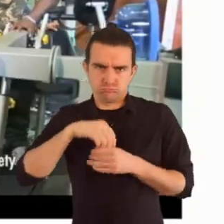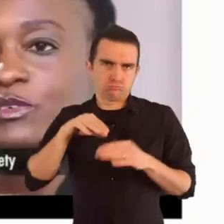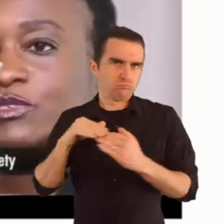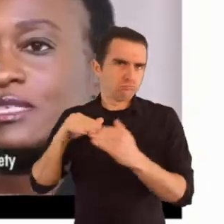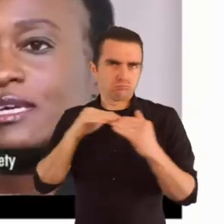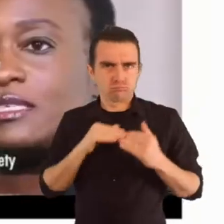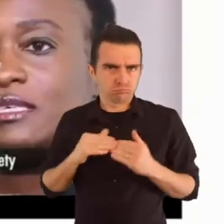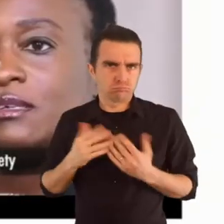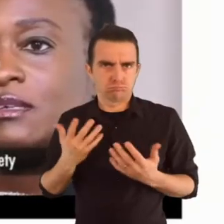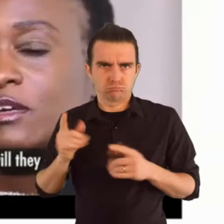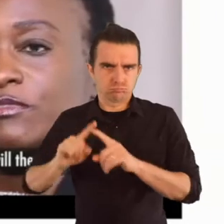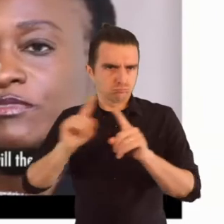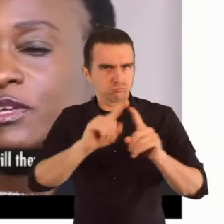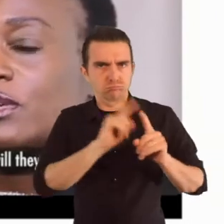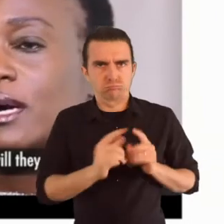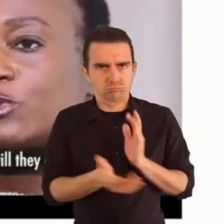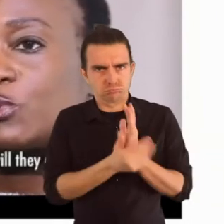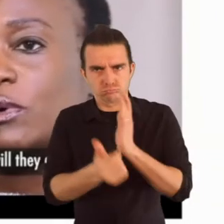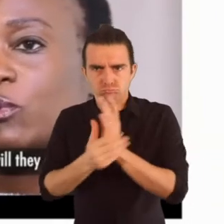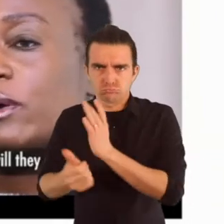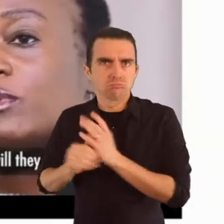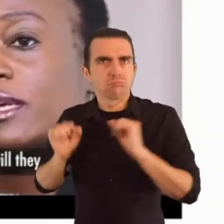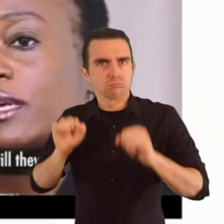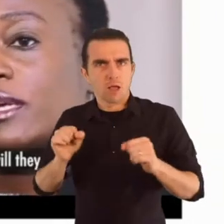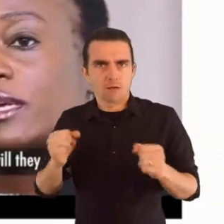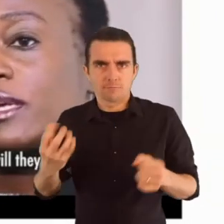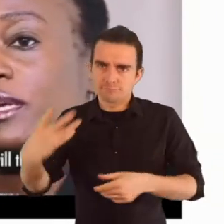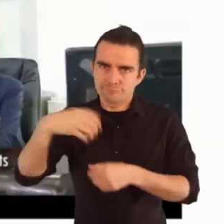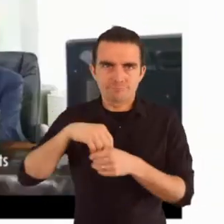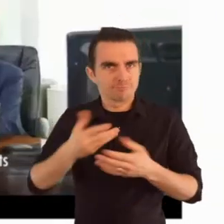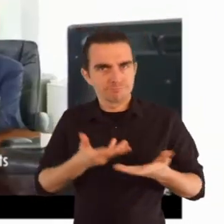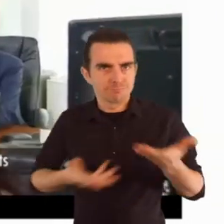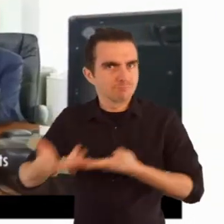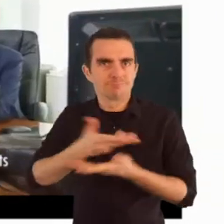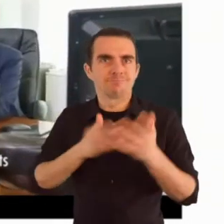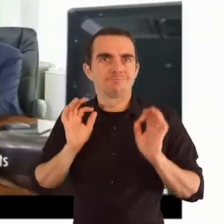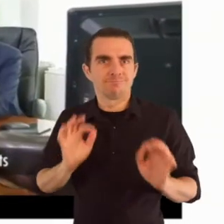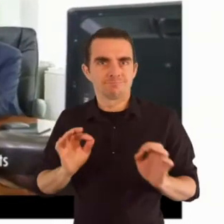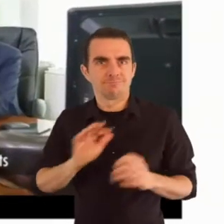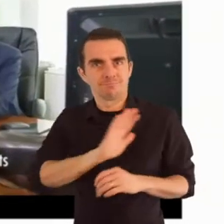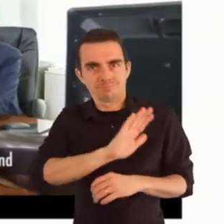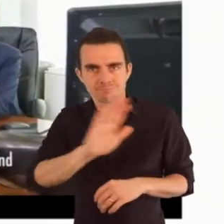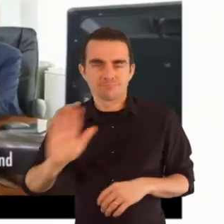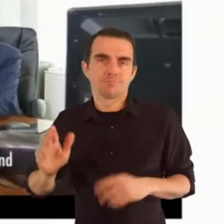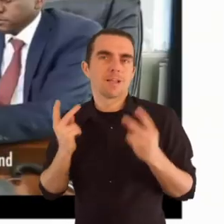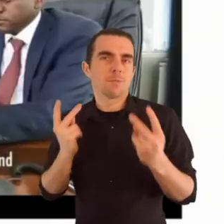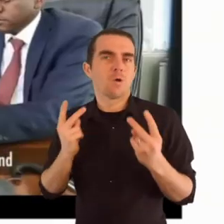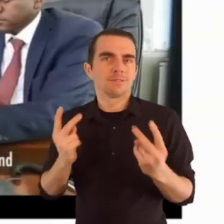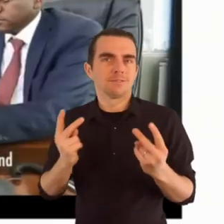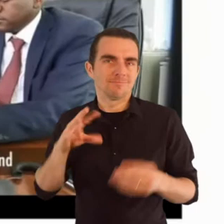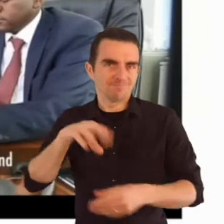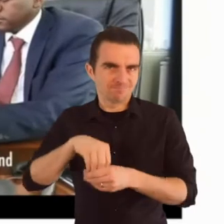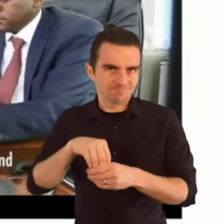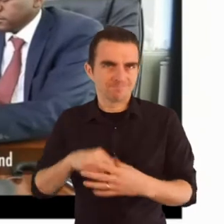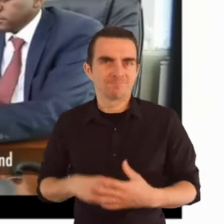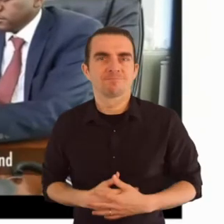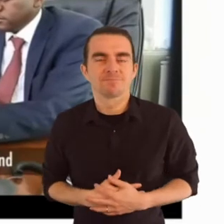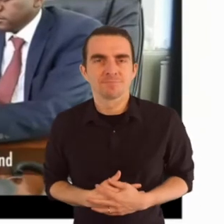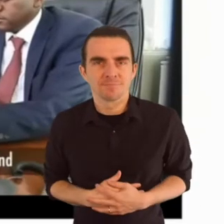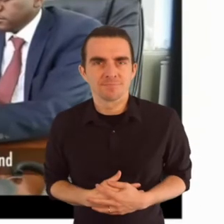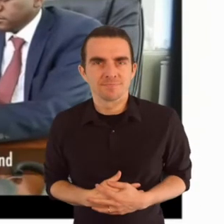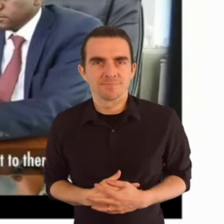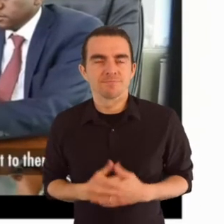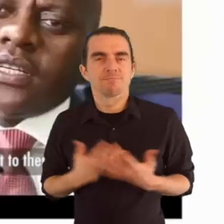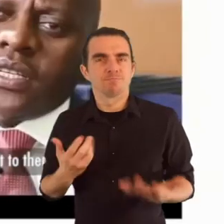they're part of society. If they don't come to work, where would they go? Each of us has unique talents, and each corporate will